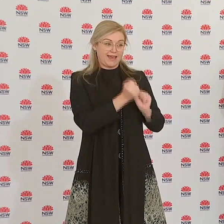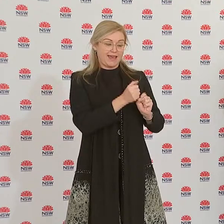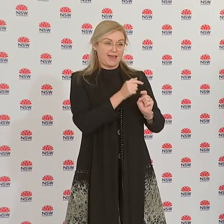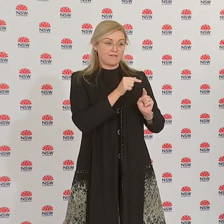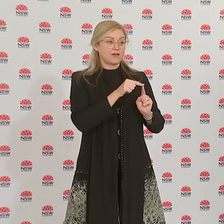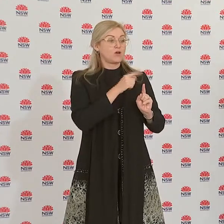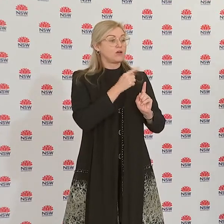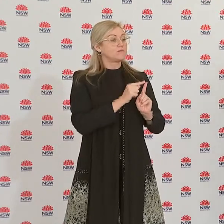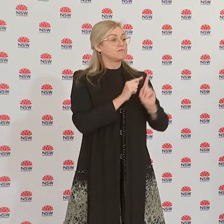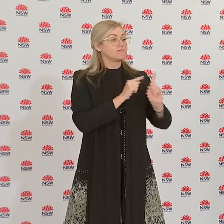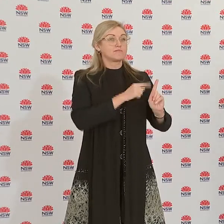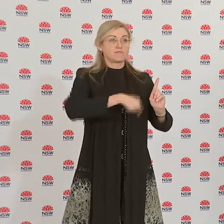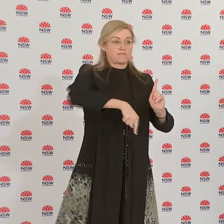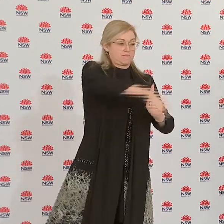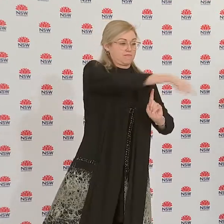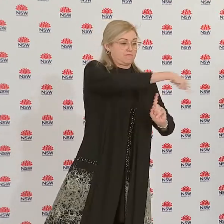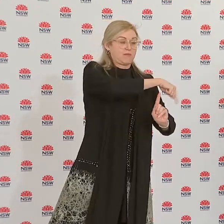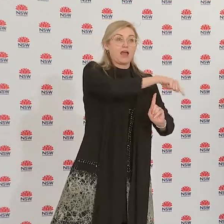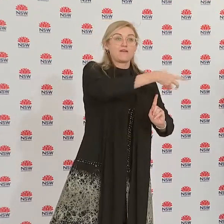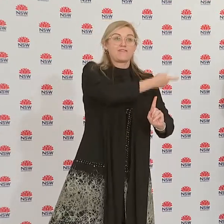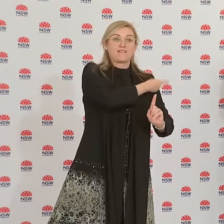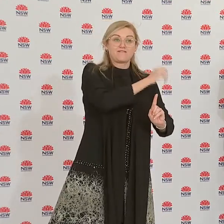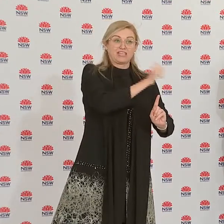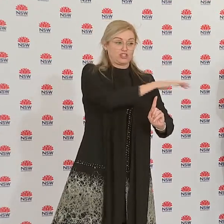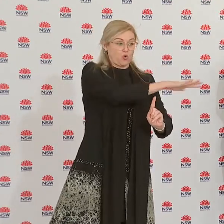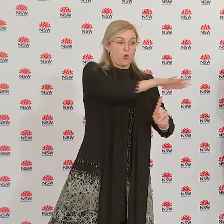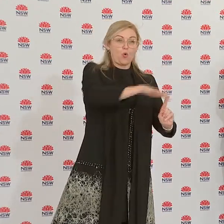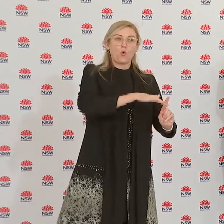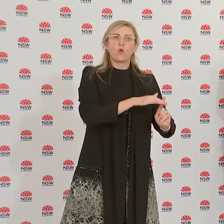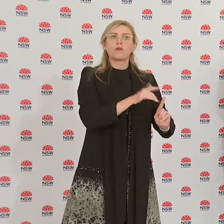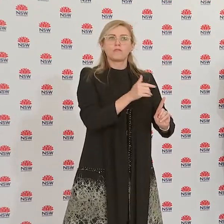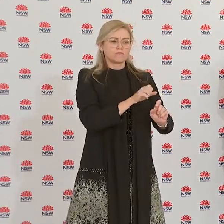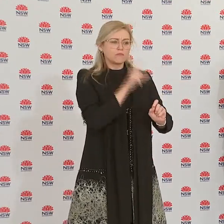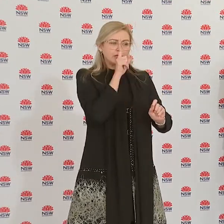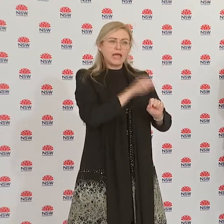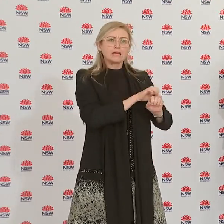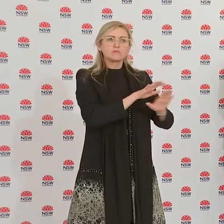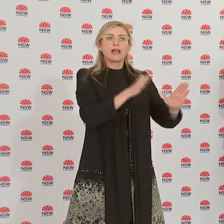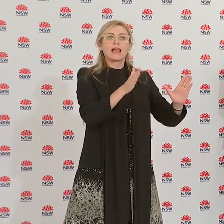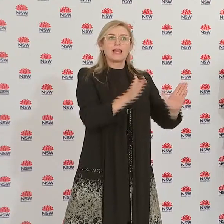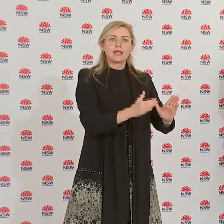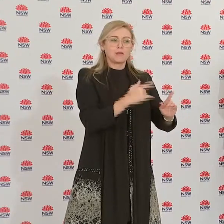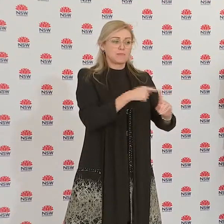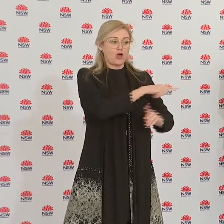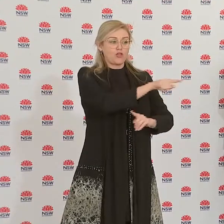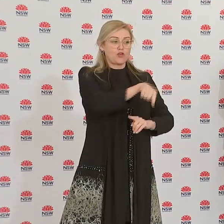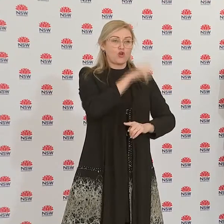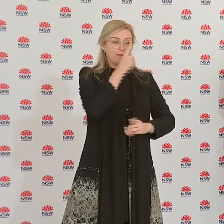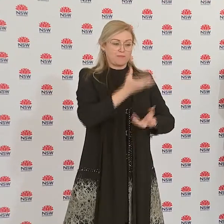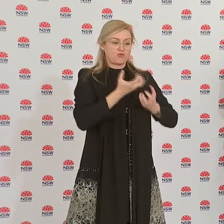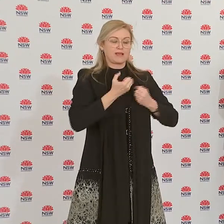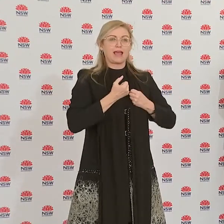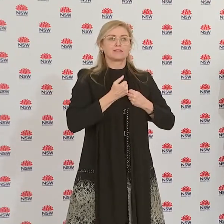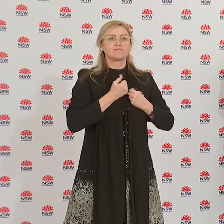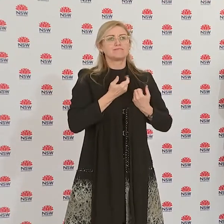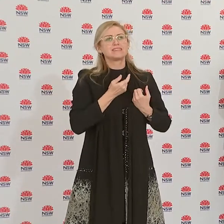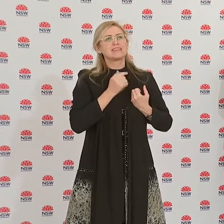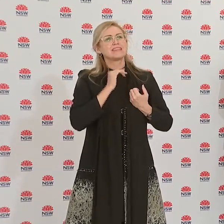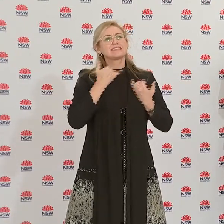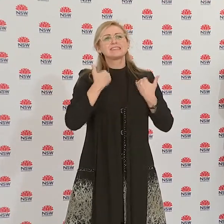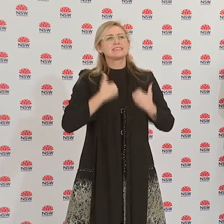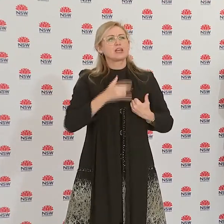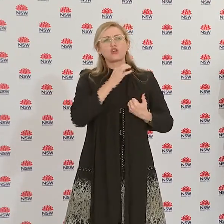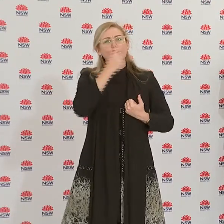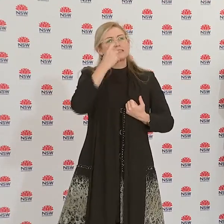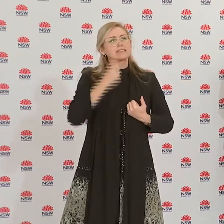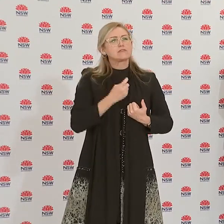vaccinated, one, it doesn't actually cause severe illness, and you don't lead to those ongoing chains of transmission. So